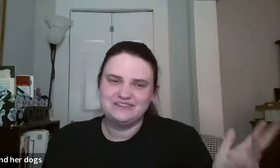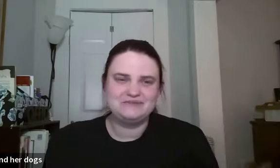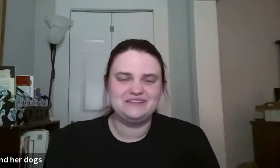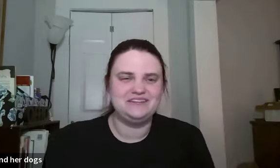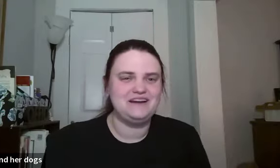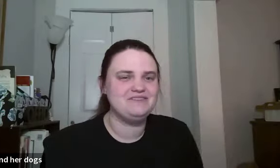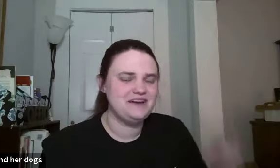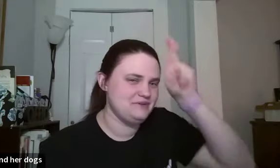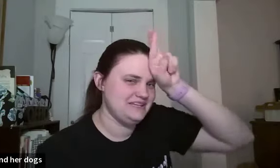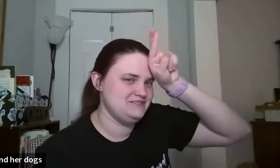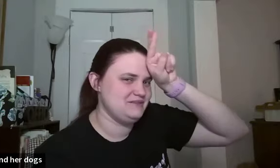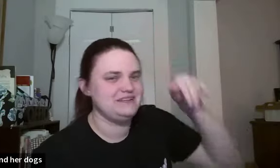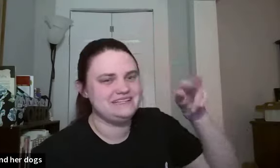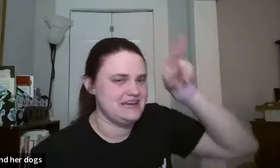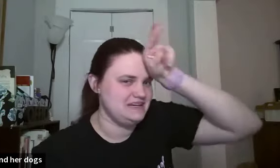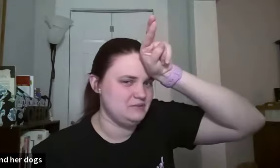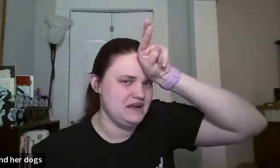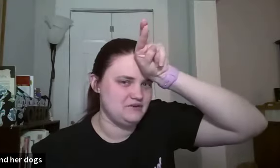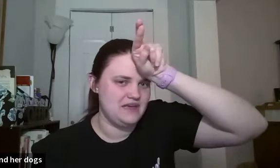think they're really cute. I have a couple of kids who get really excited whenever they